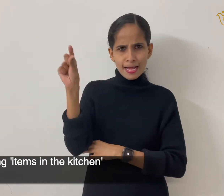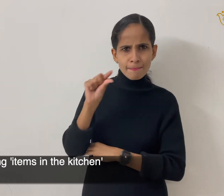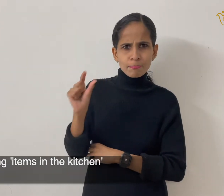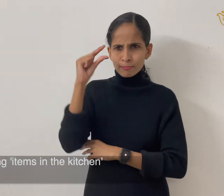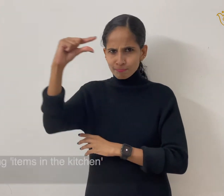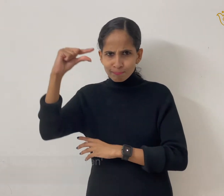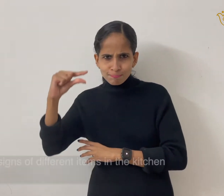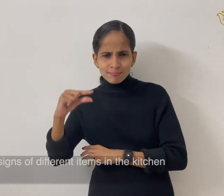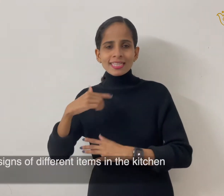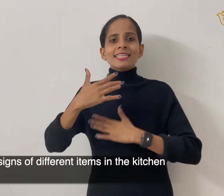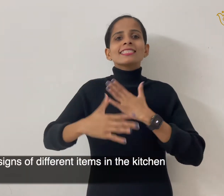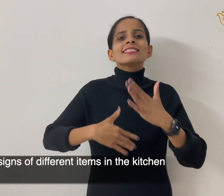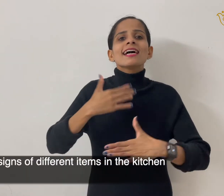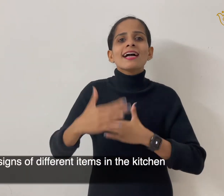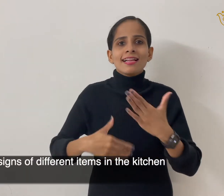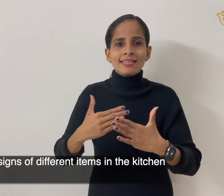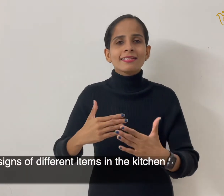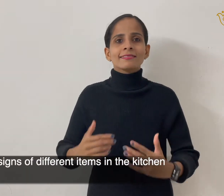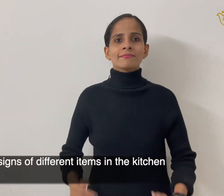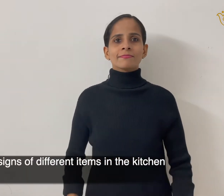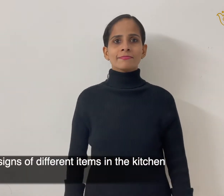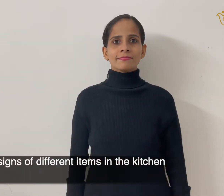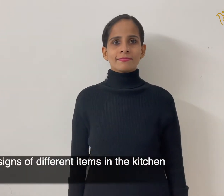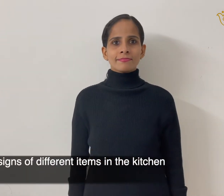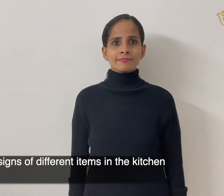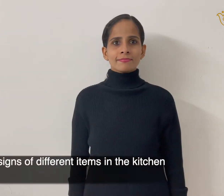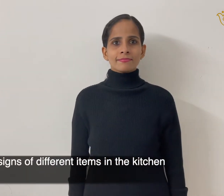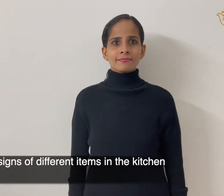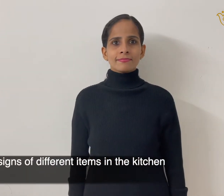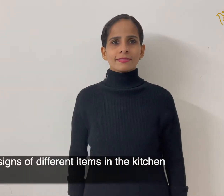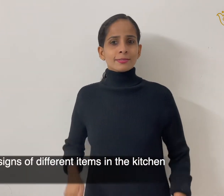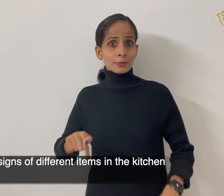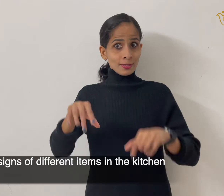We will learn signs for different items in the kitchen.